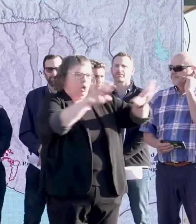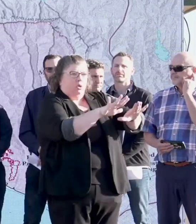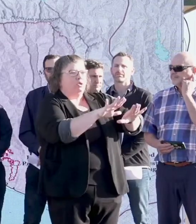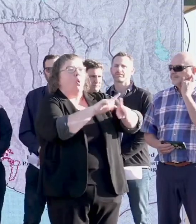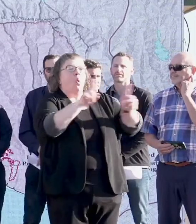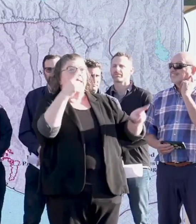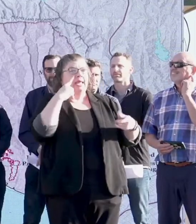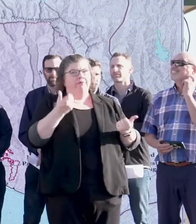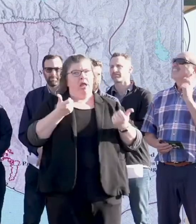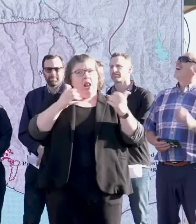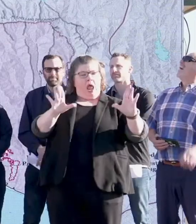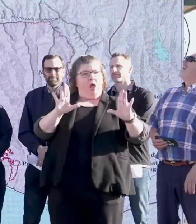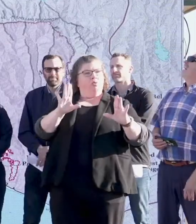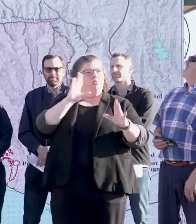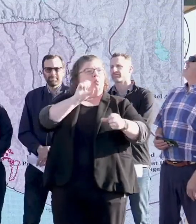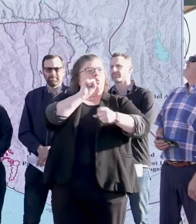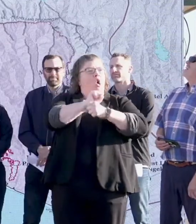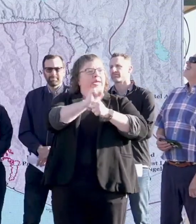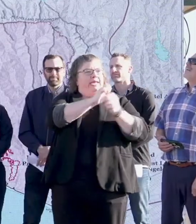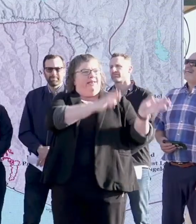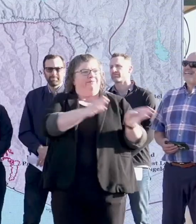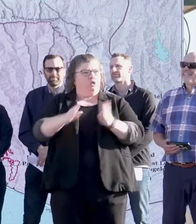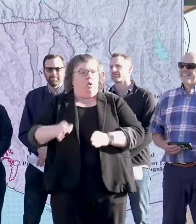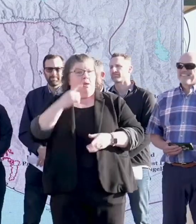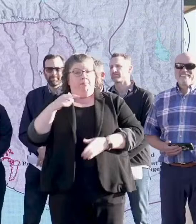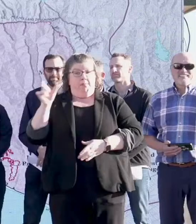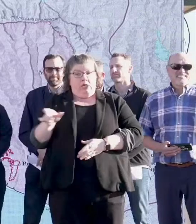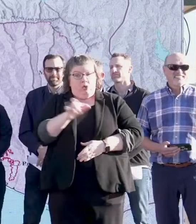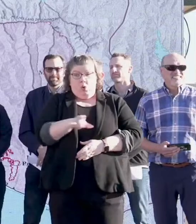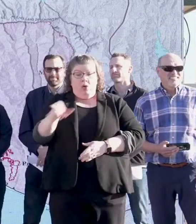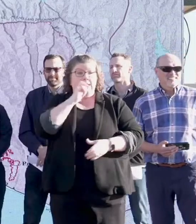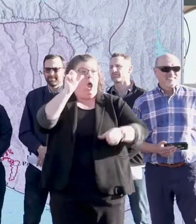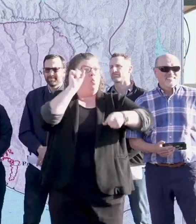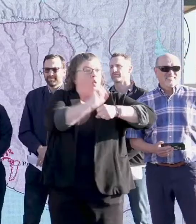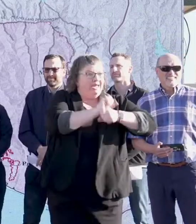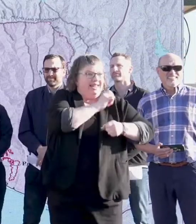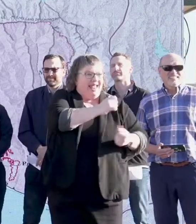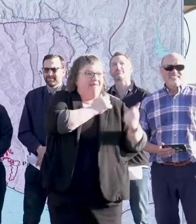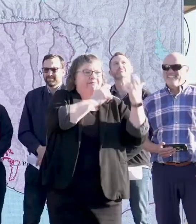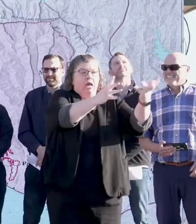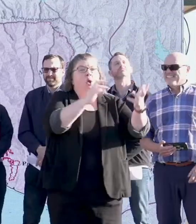authorized personnel. Unauthorized individuals will be subject to arrest.